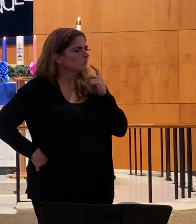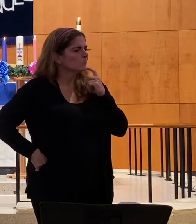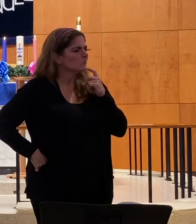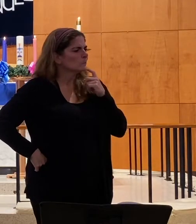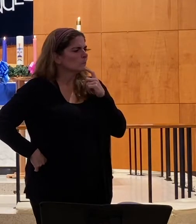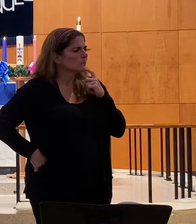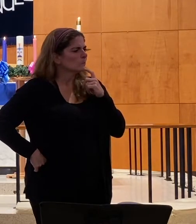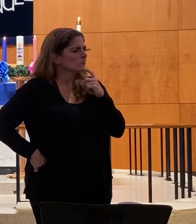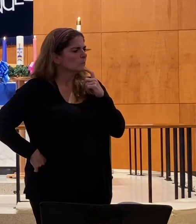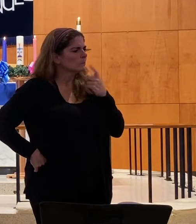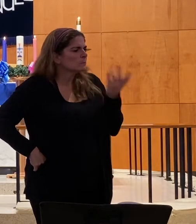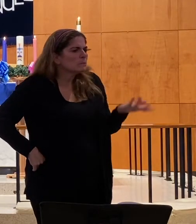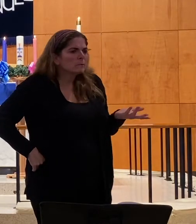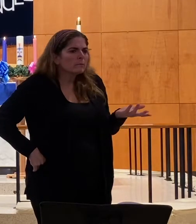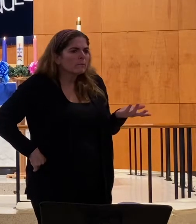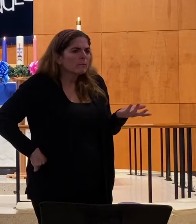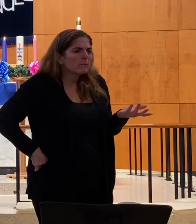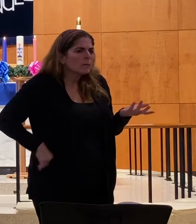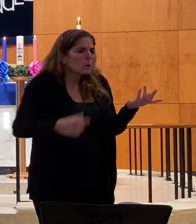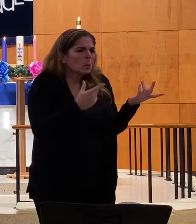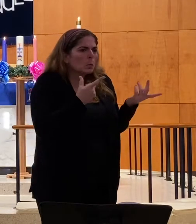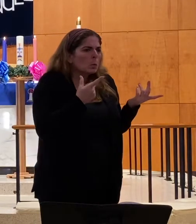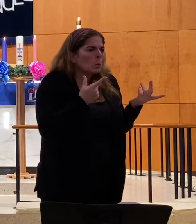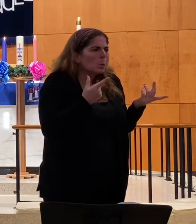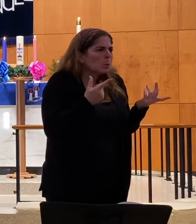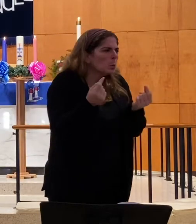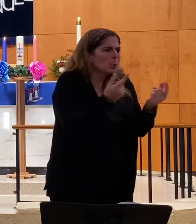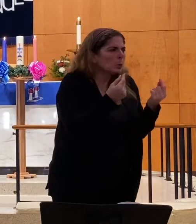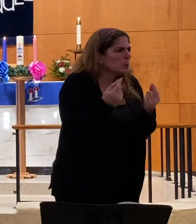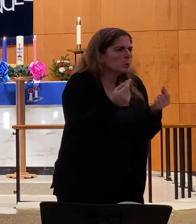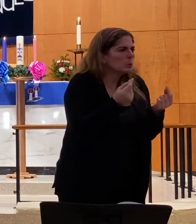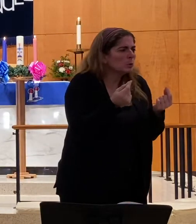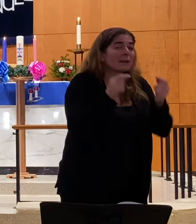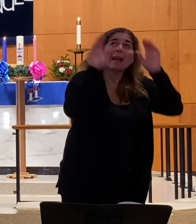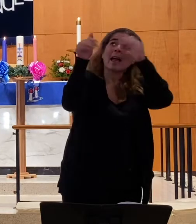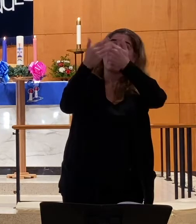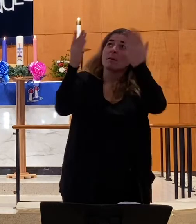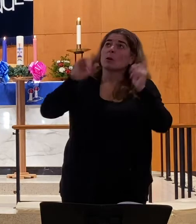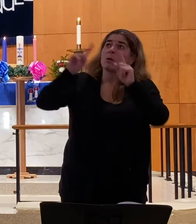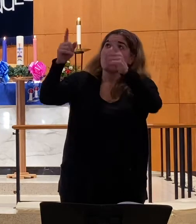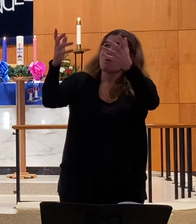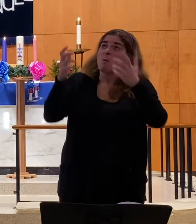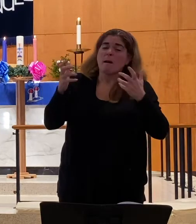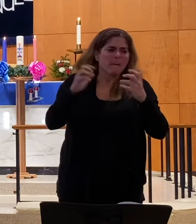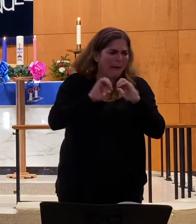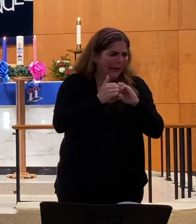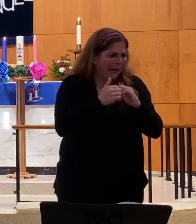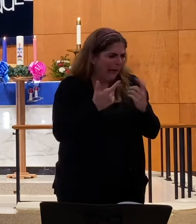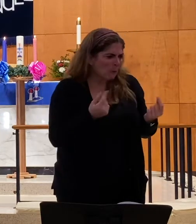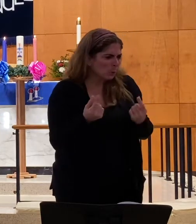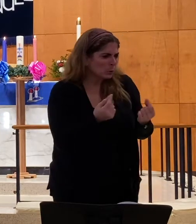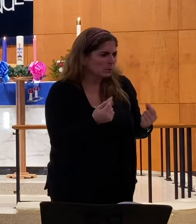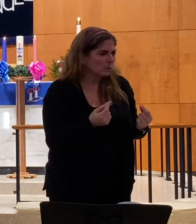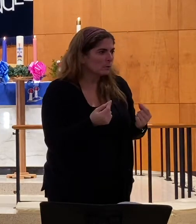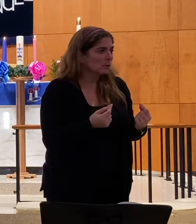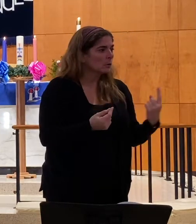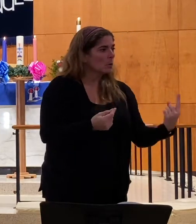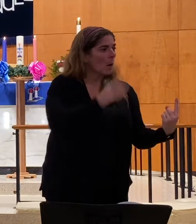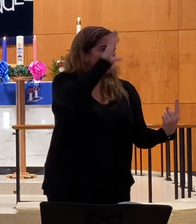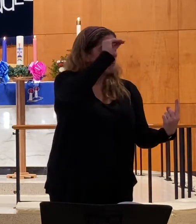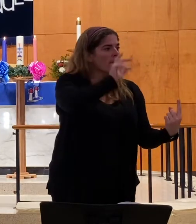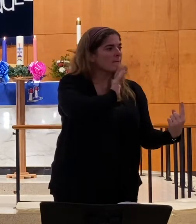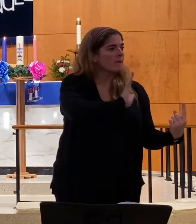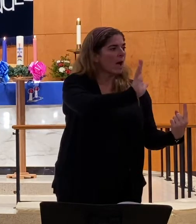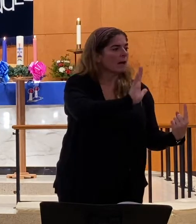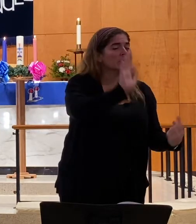continued, then what would I have to be to get into heaven? At which point, a five-year-old boy raised his